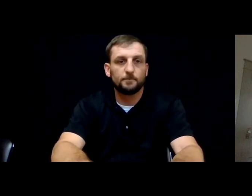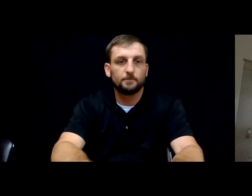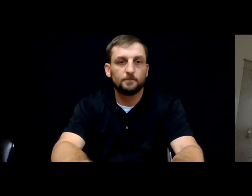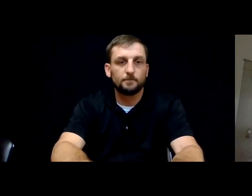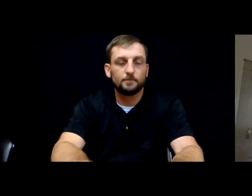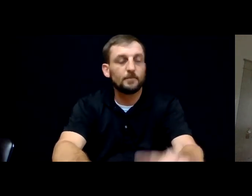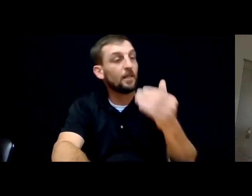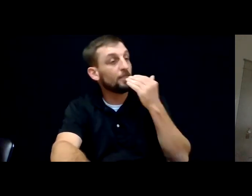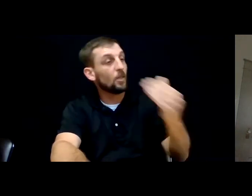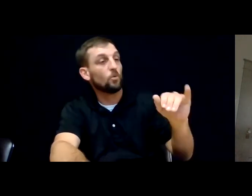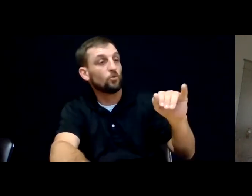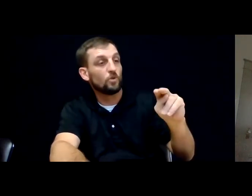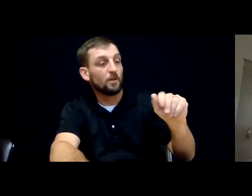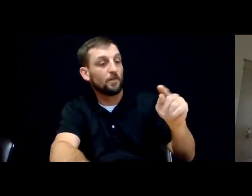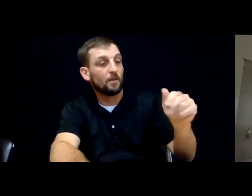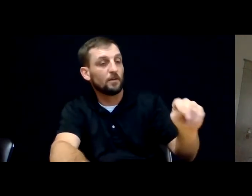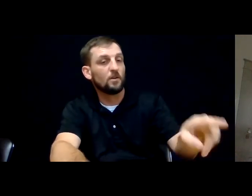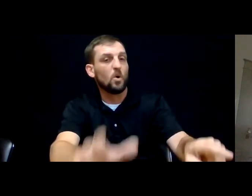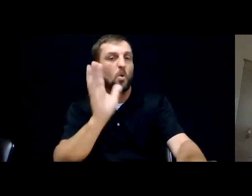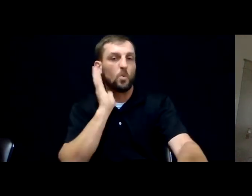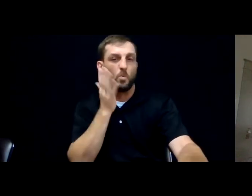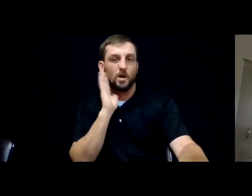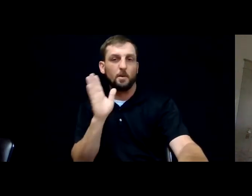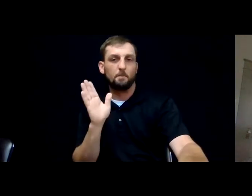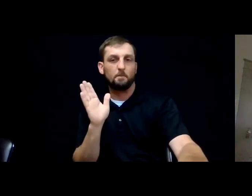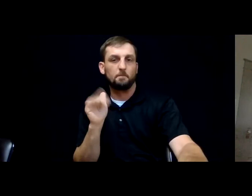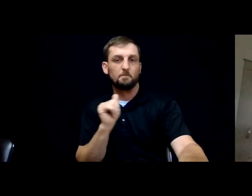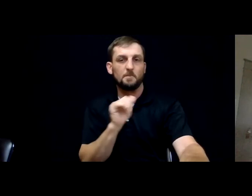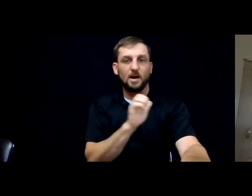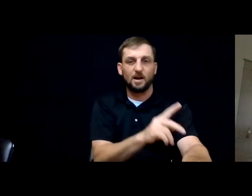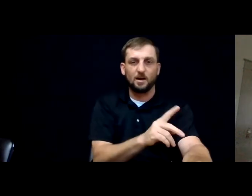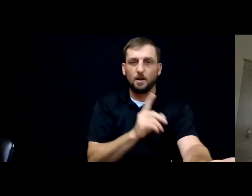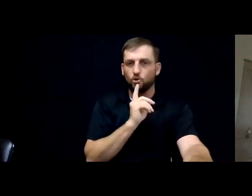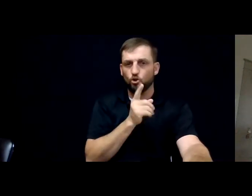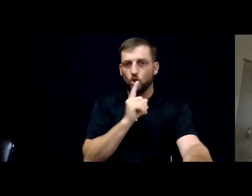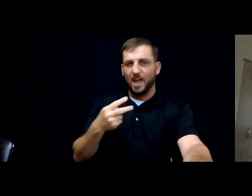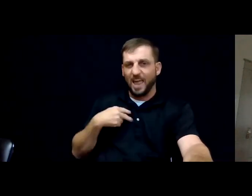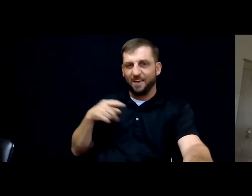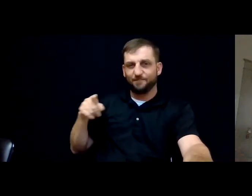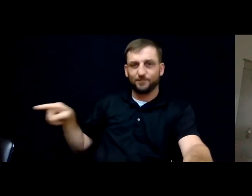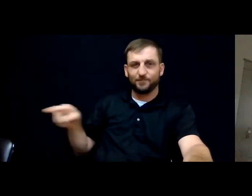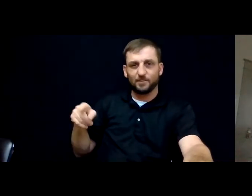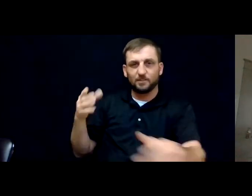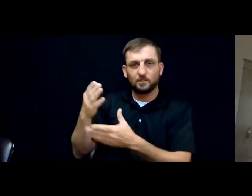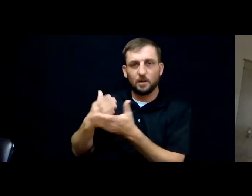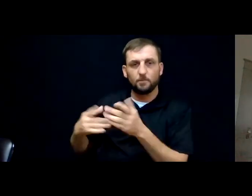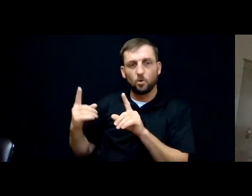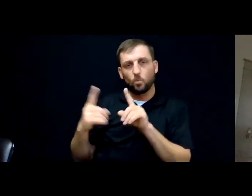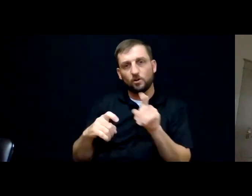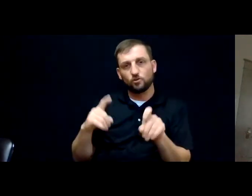Thank you, Jonathan. And we'll come back and I'm sure that there's some questions that our